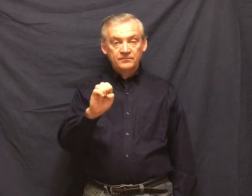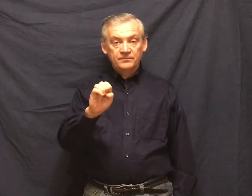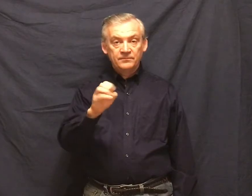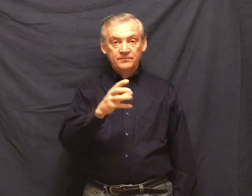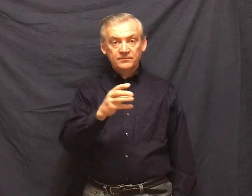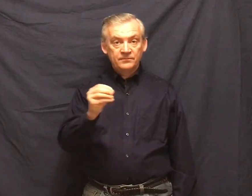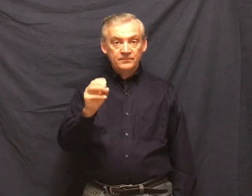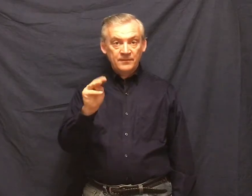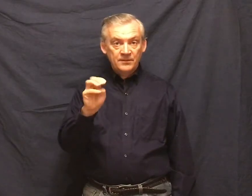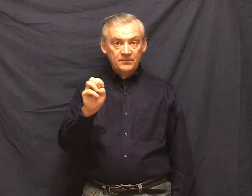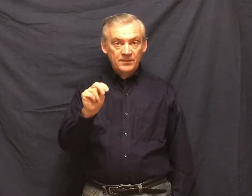by John Steinbeck.